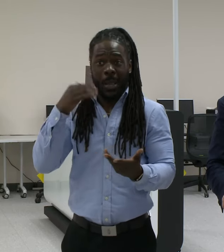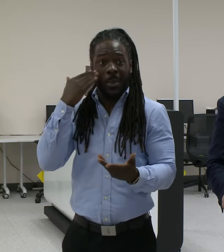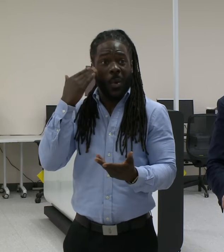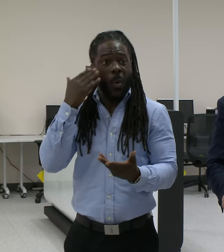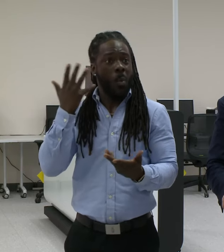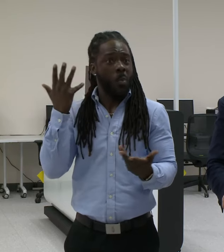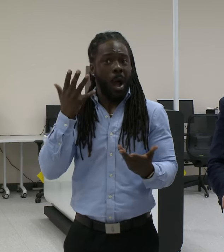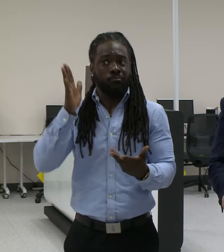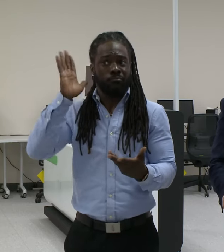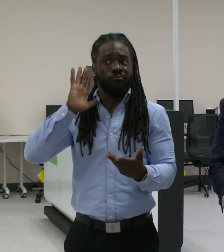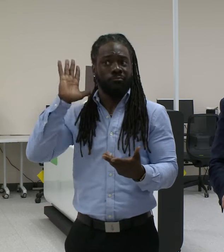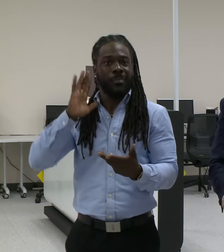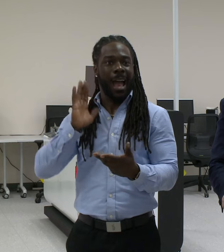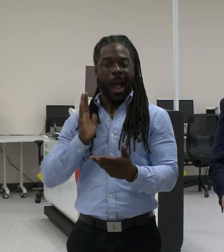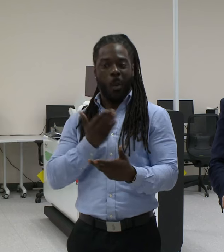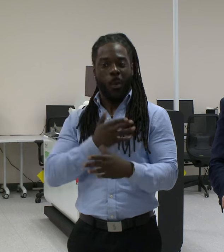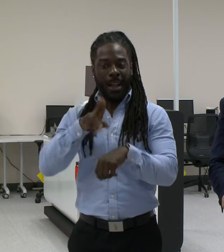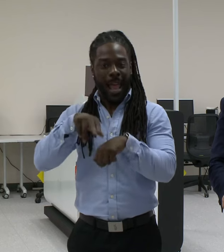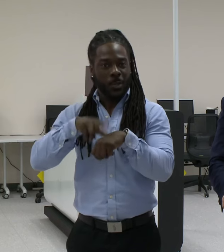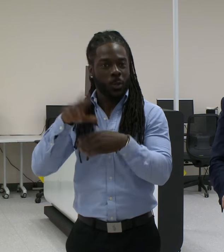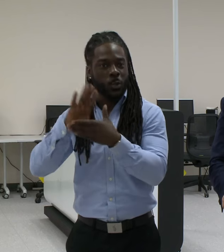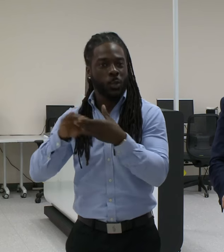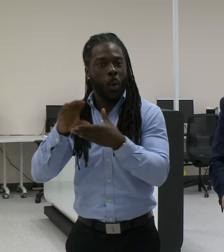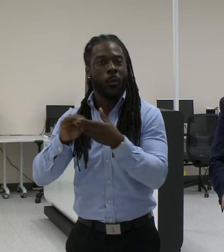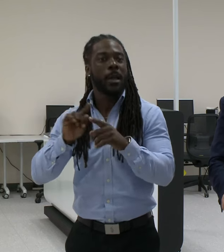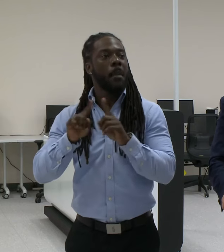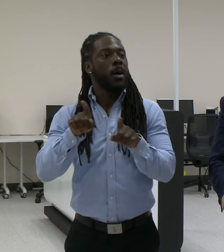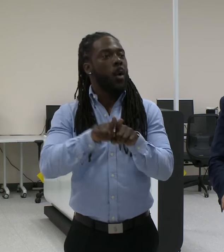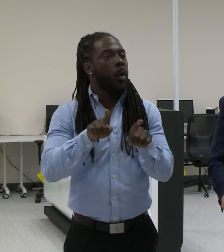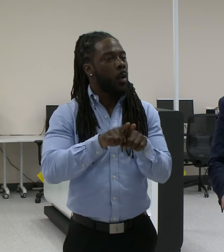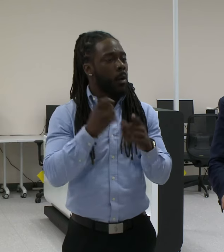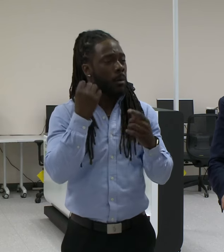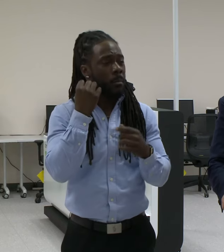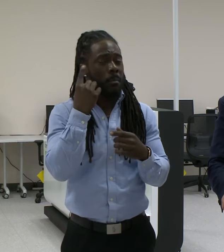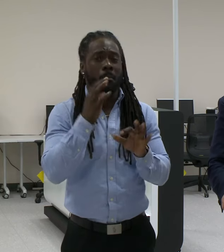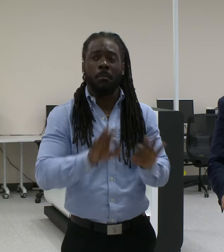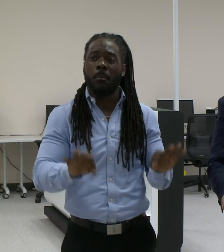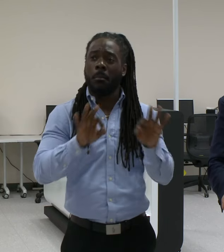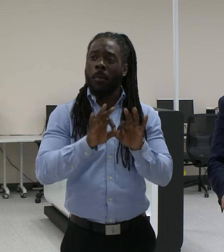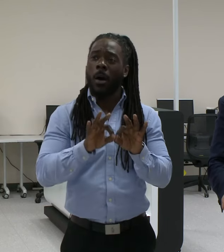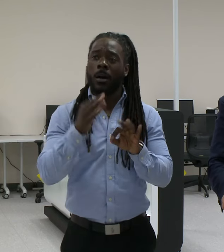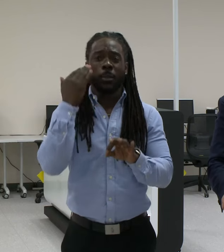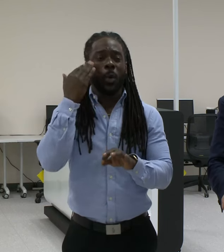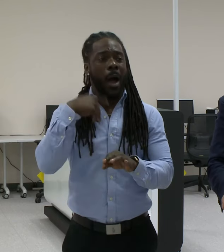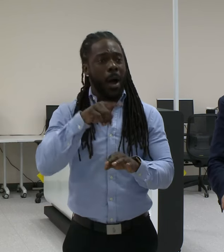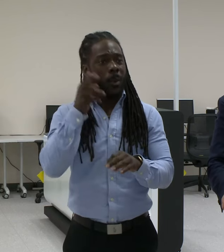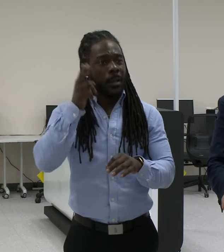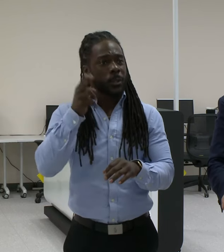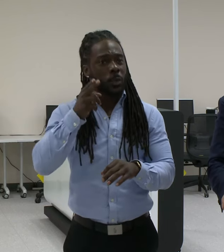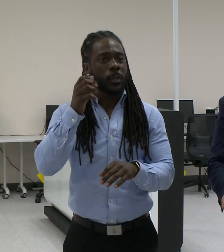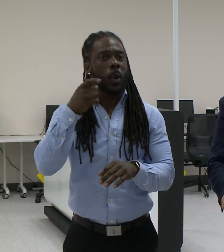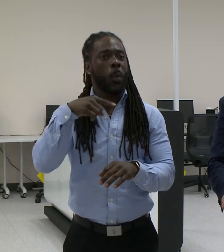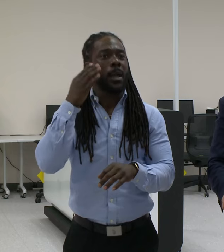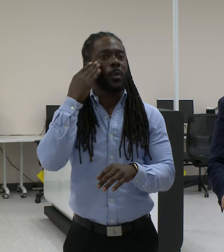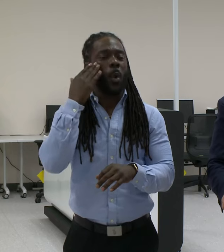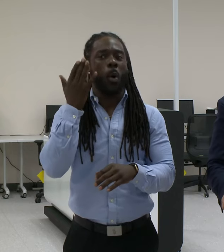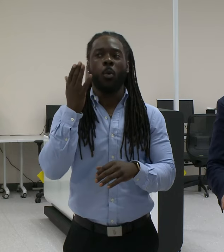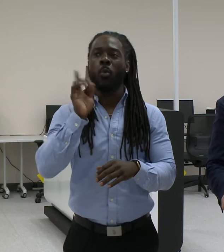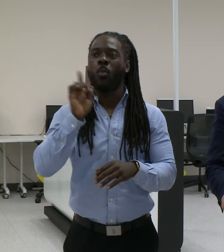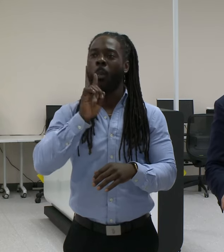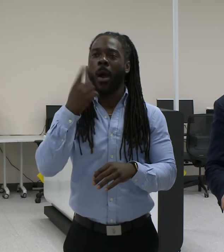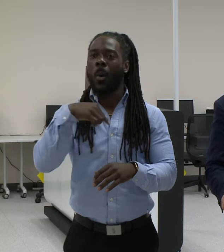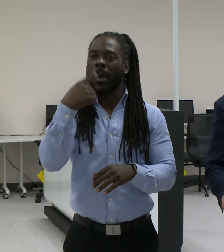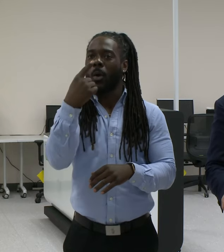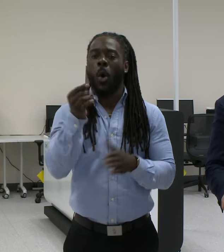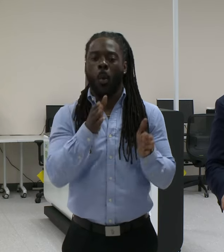our national story is. But it's also important to know our history to be able to help chart our future and sort of shine